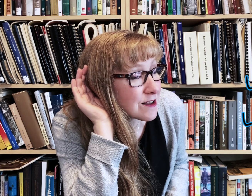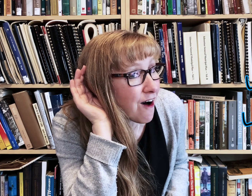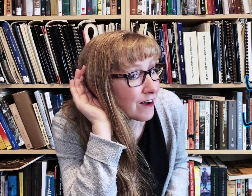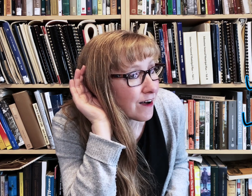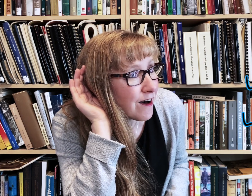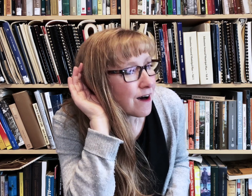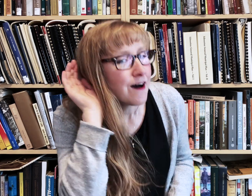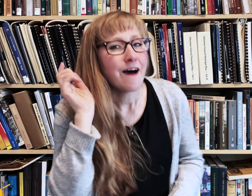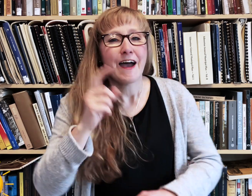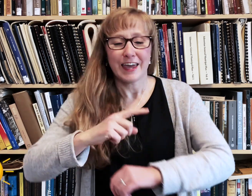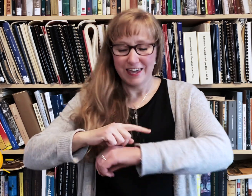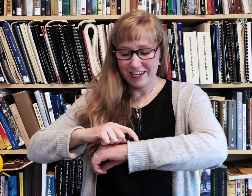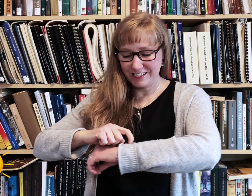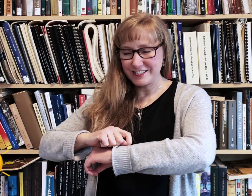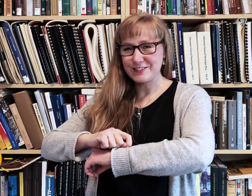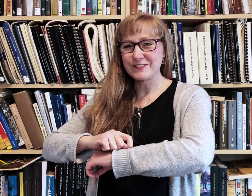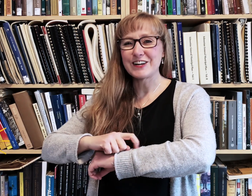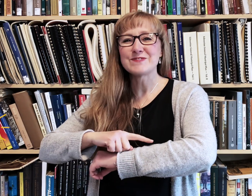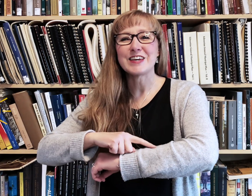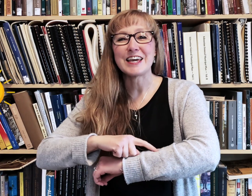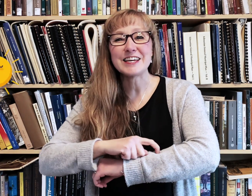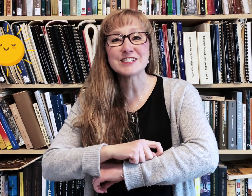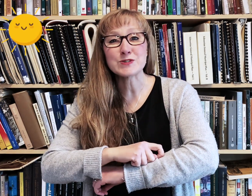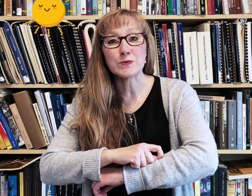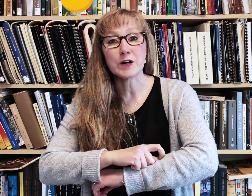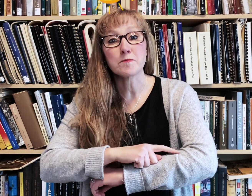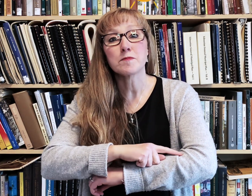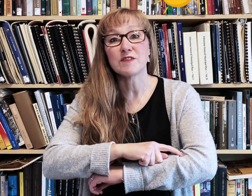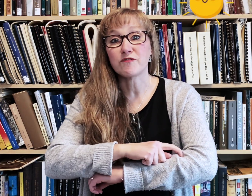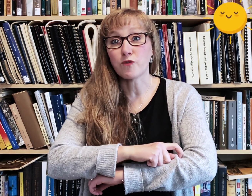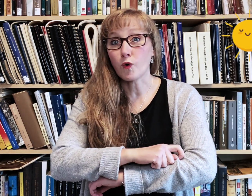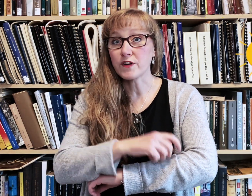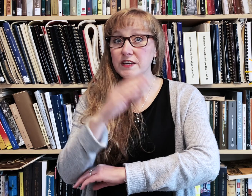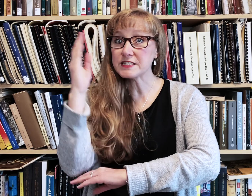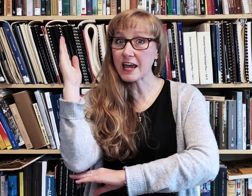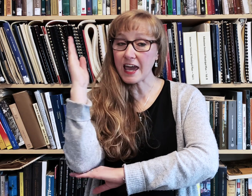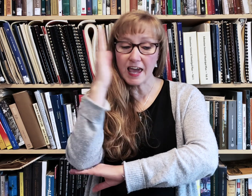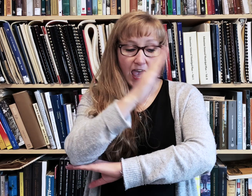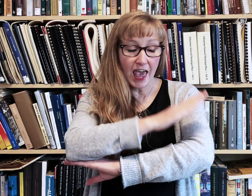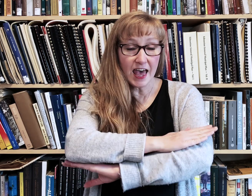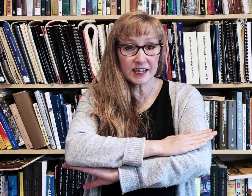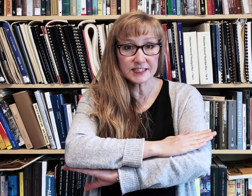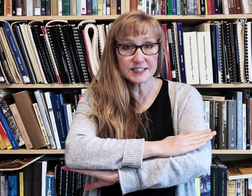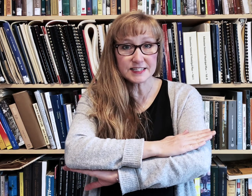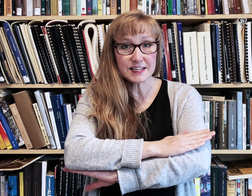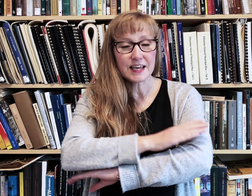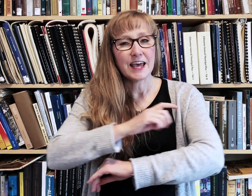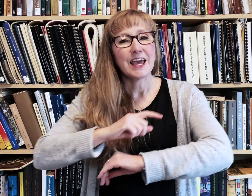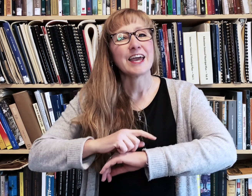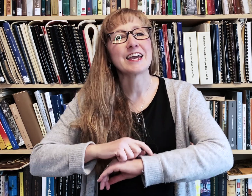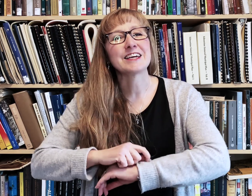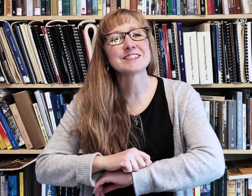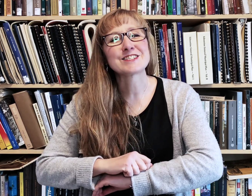song? Inchworm, inchworm, before the day ends.